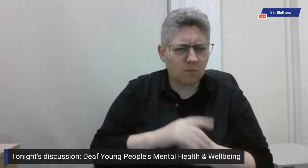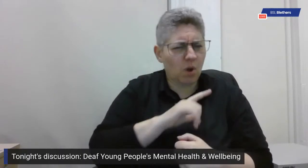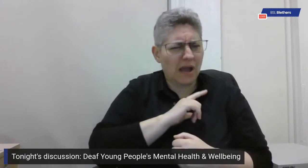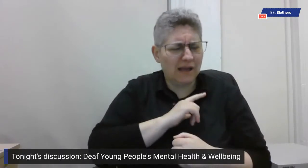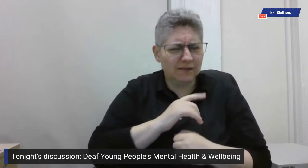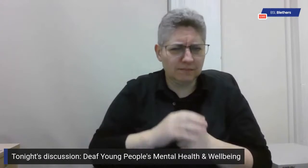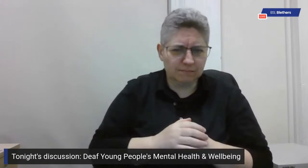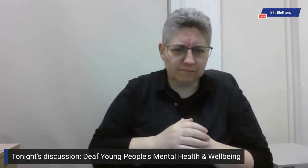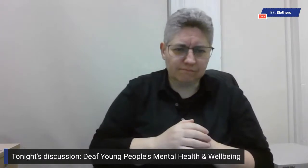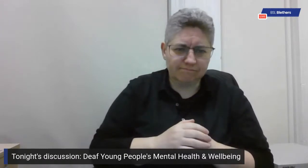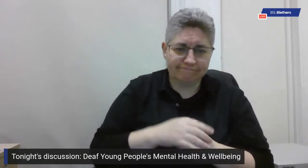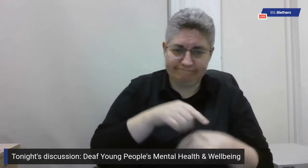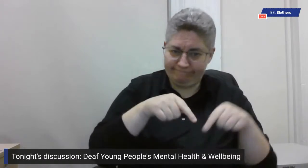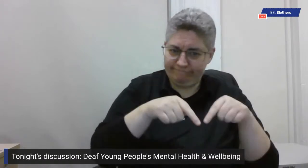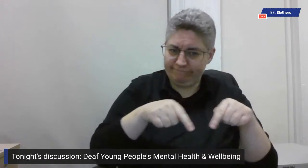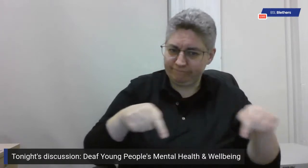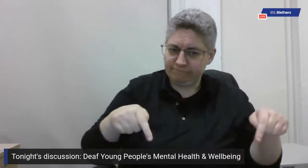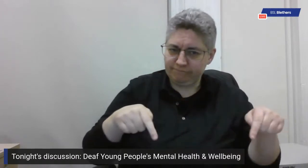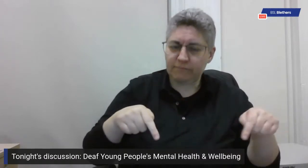and mental health.